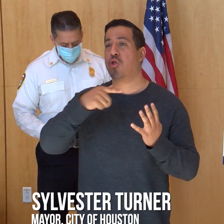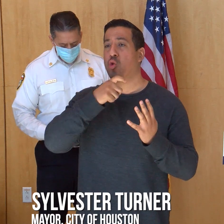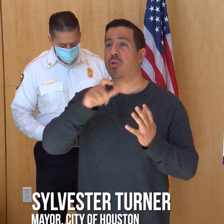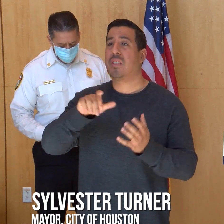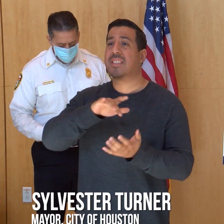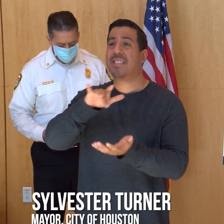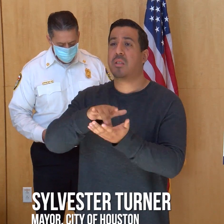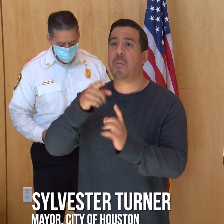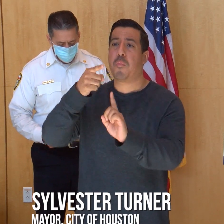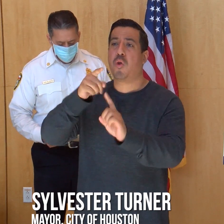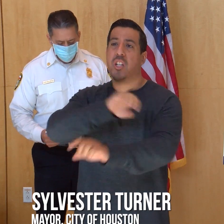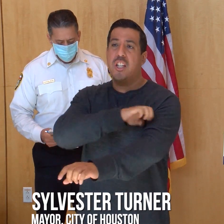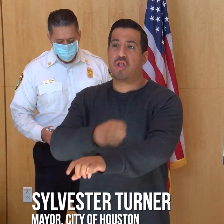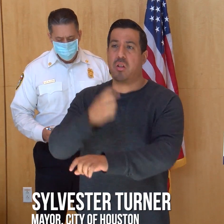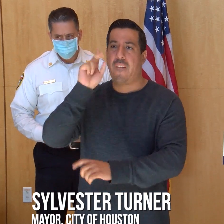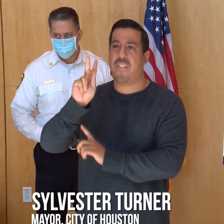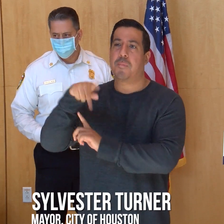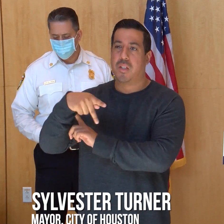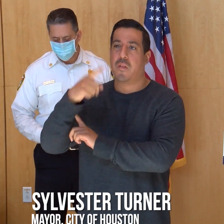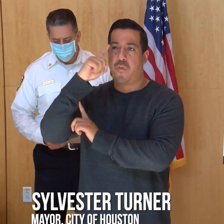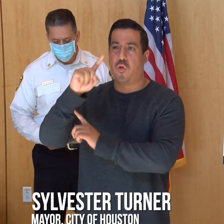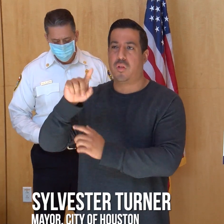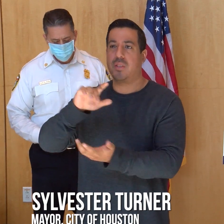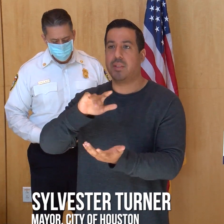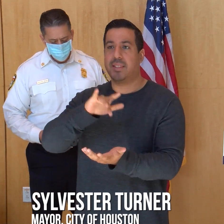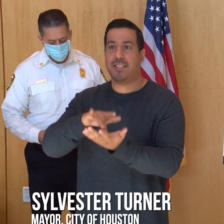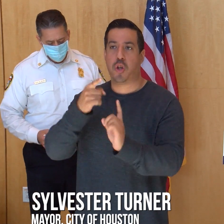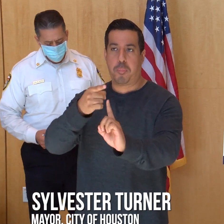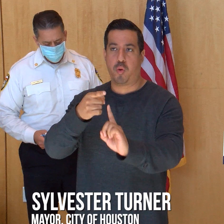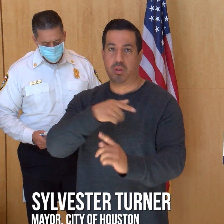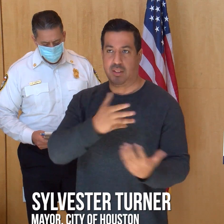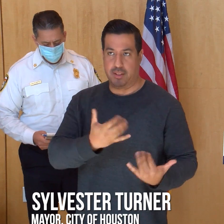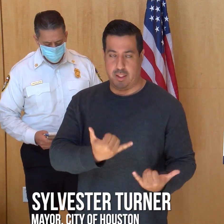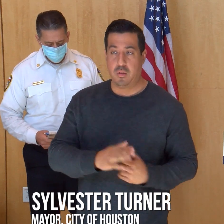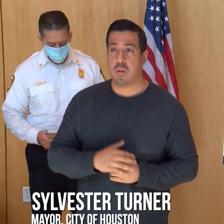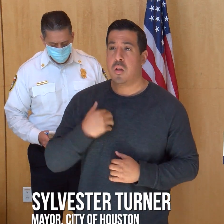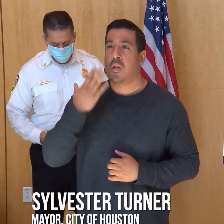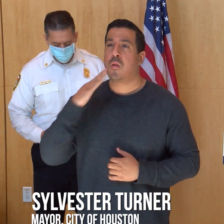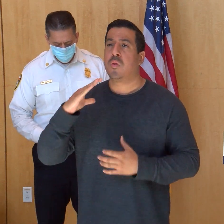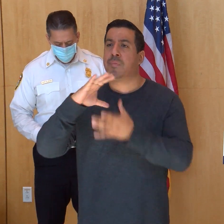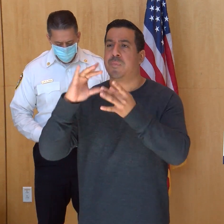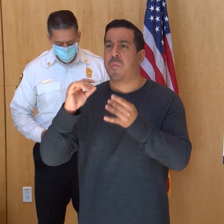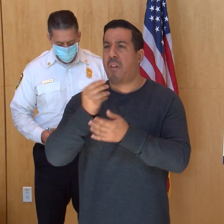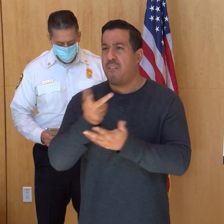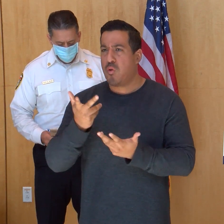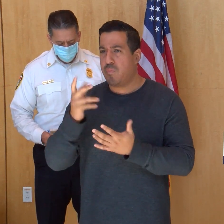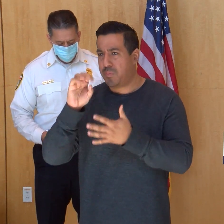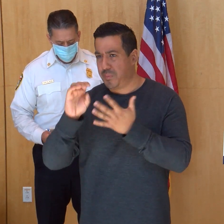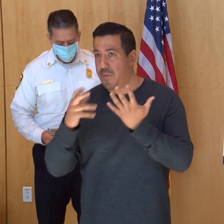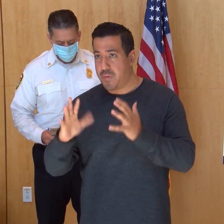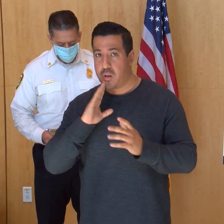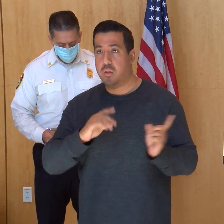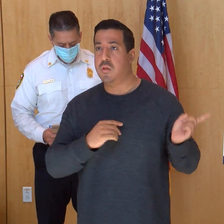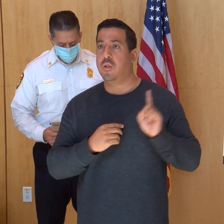the Senior Vice President with CenterPoint, is here as well. Let me just go over a few things, and then I'm going to first call on